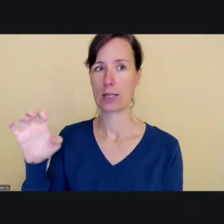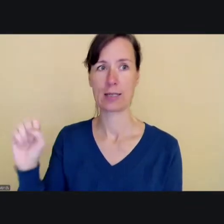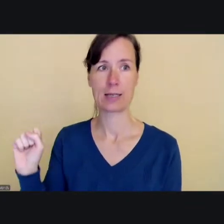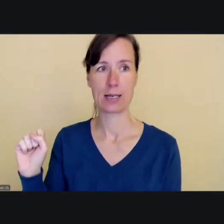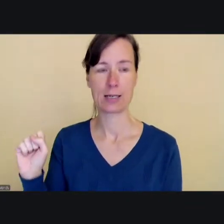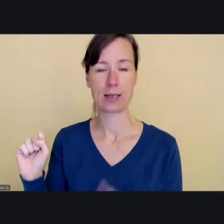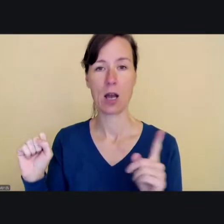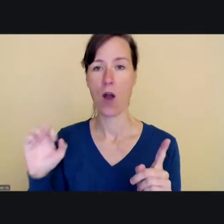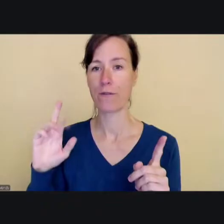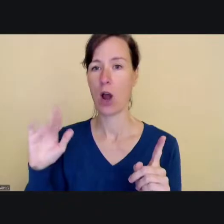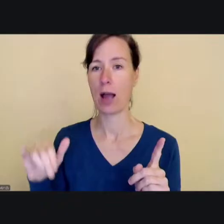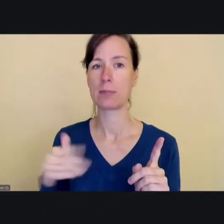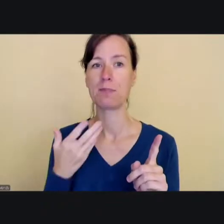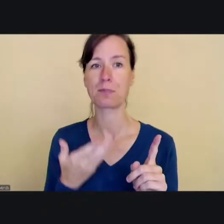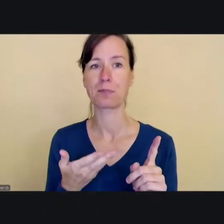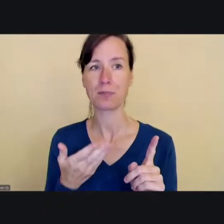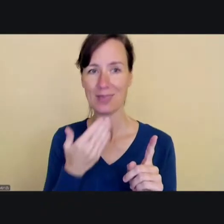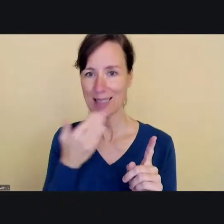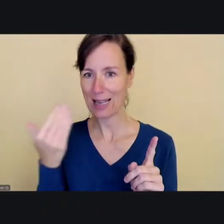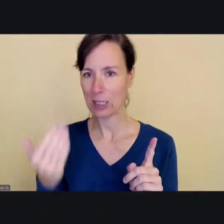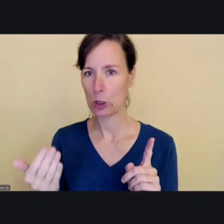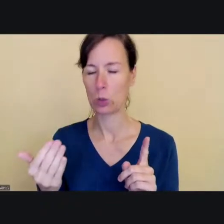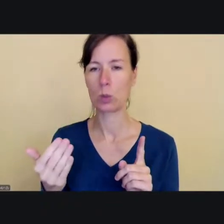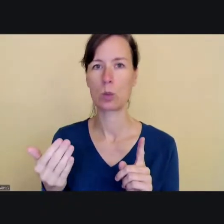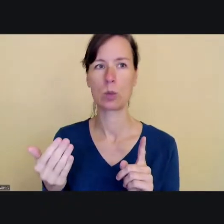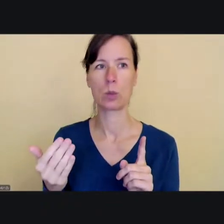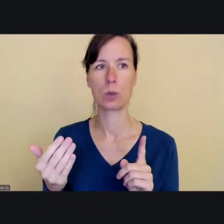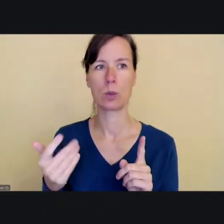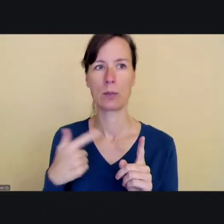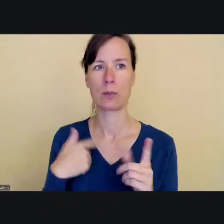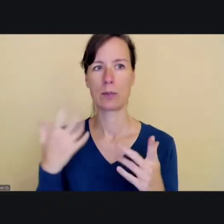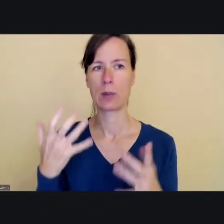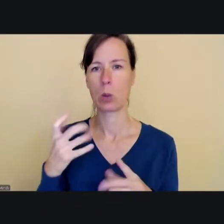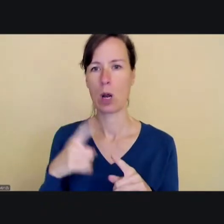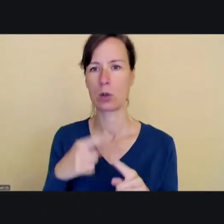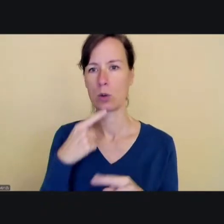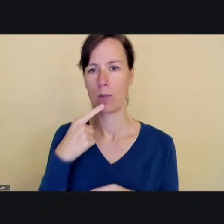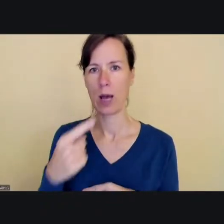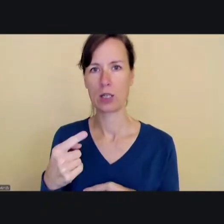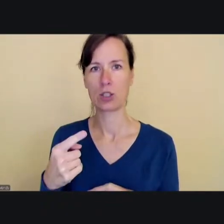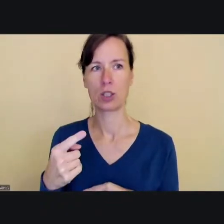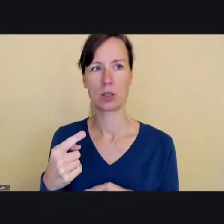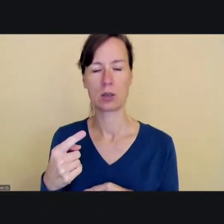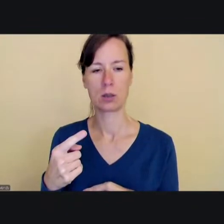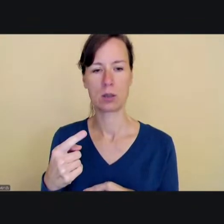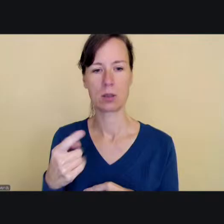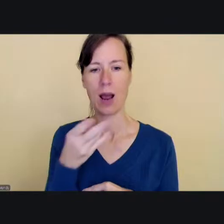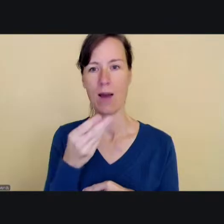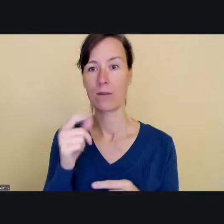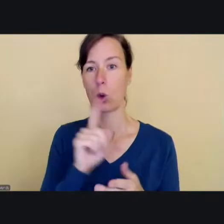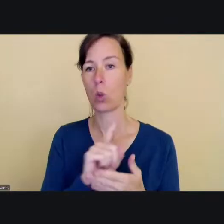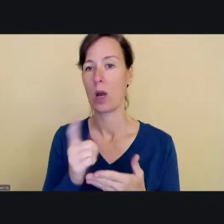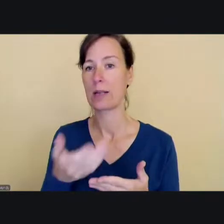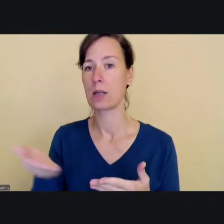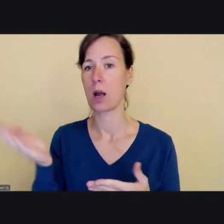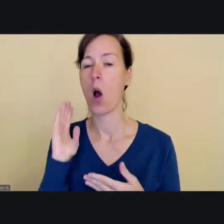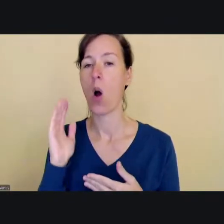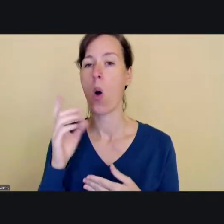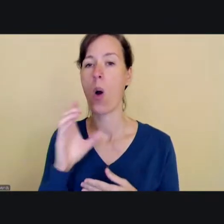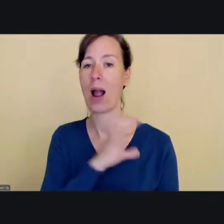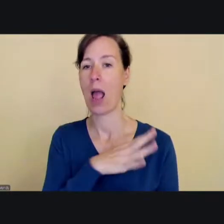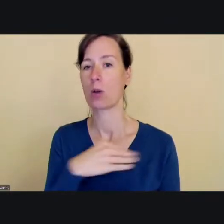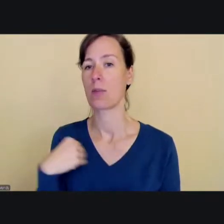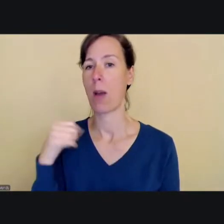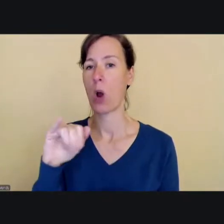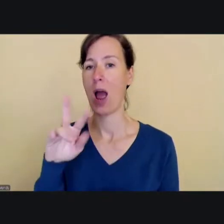Fry? Thank you. I just wanted to mention that a couple weeks ago, Councilmember Ivy and